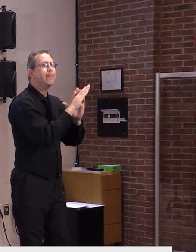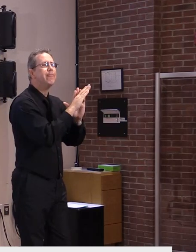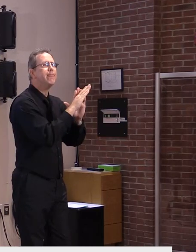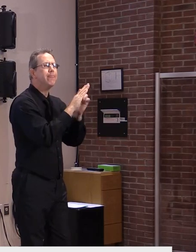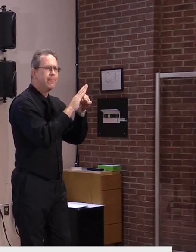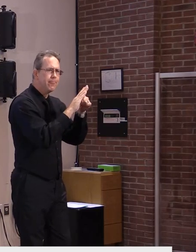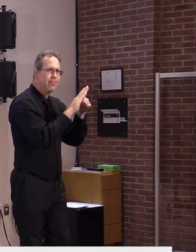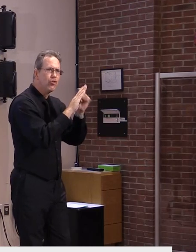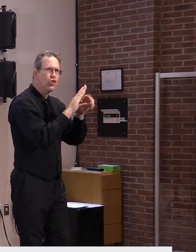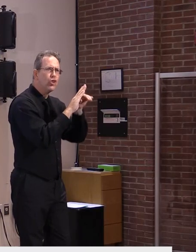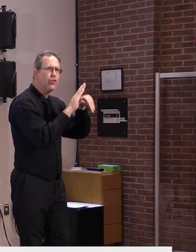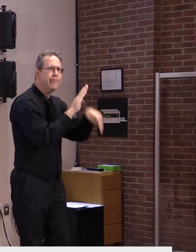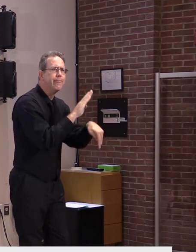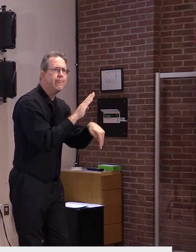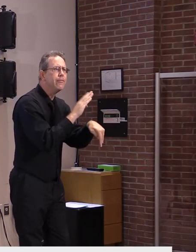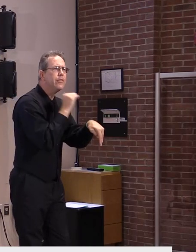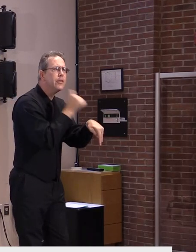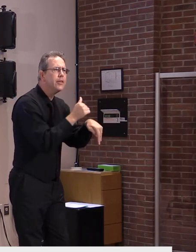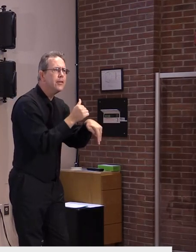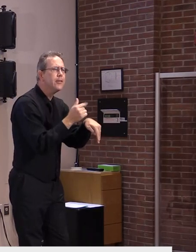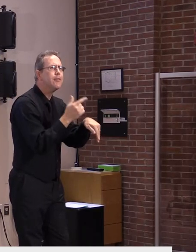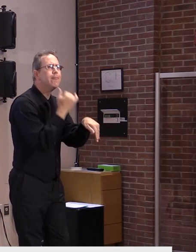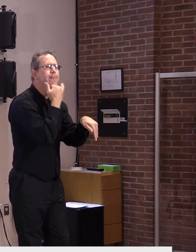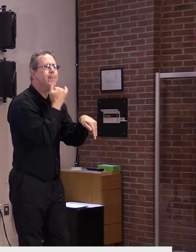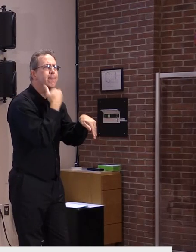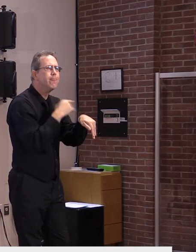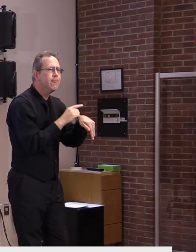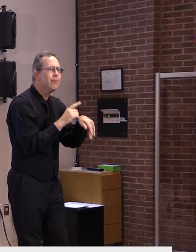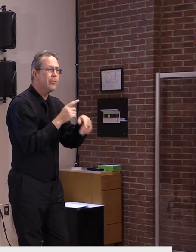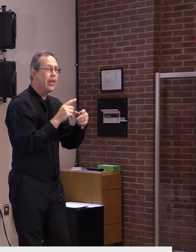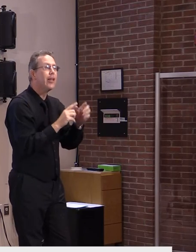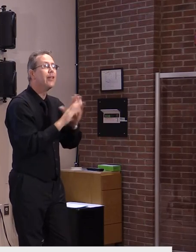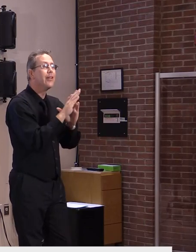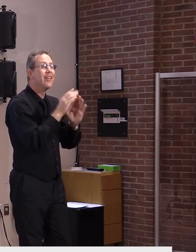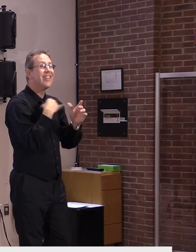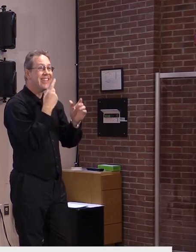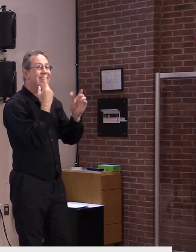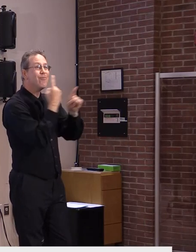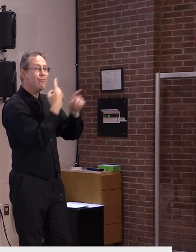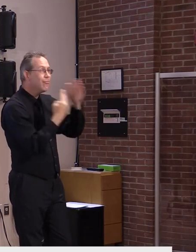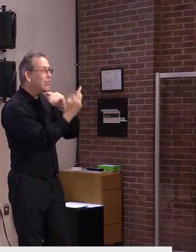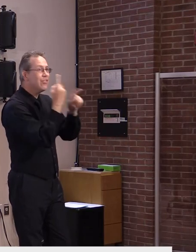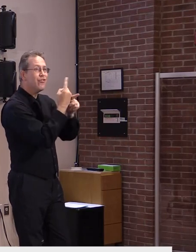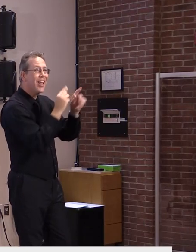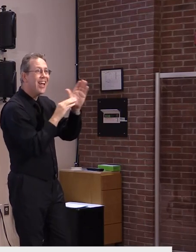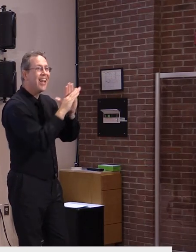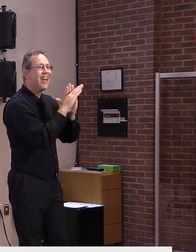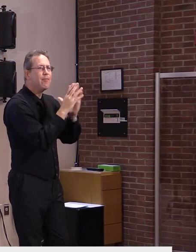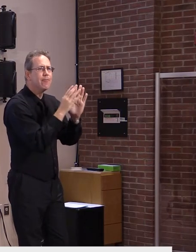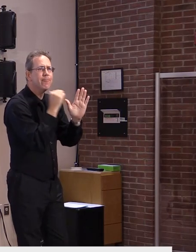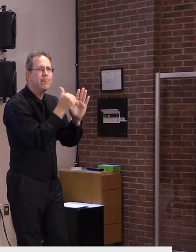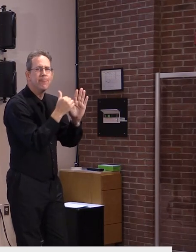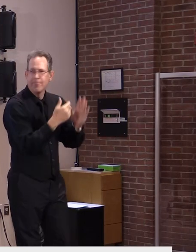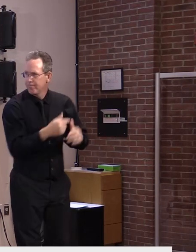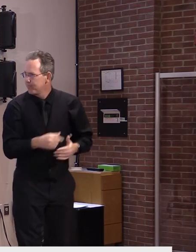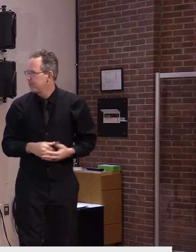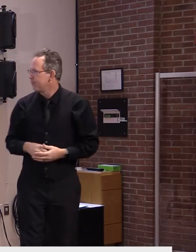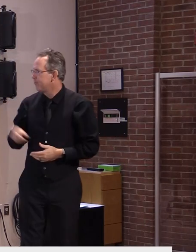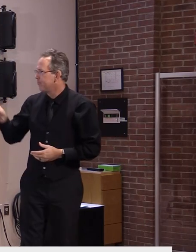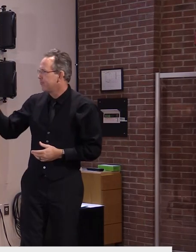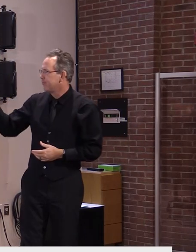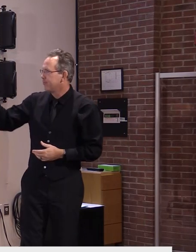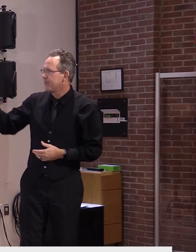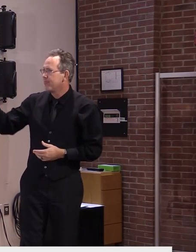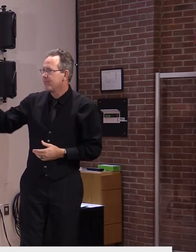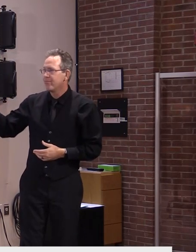pointing in a favorable direction, and we're not anticipating that reversal when you consider that cases had been coming down